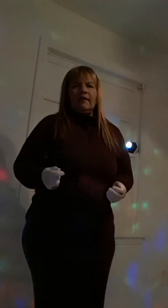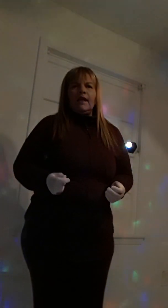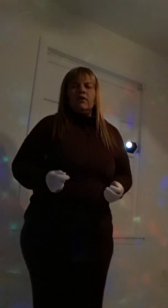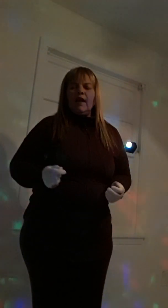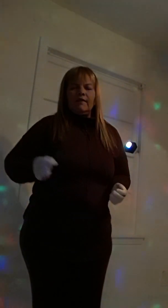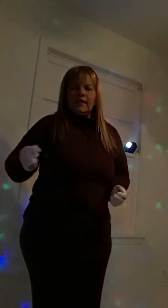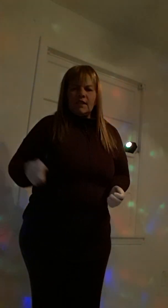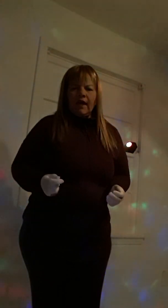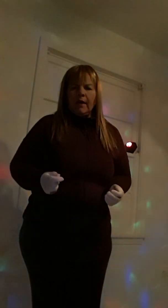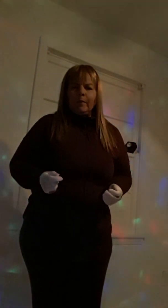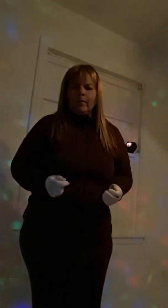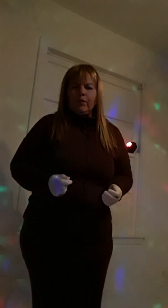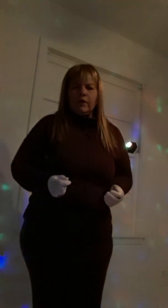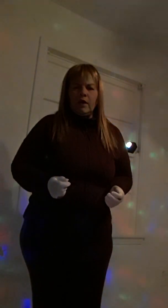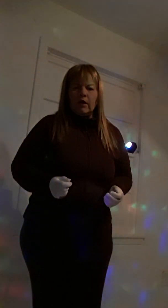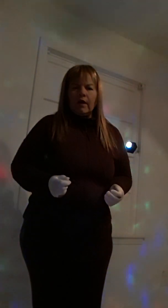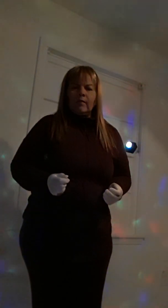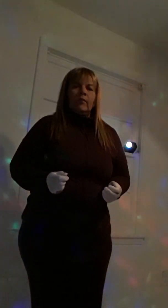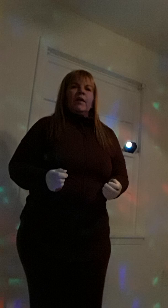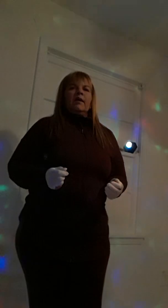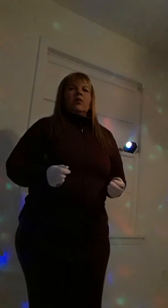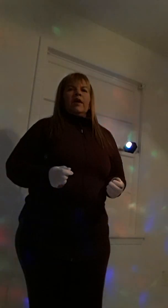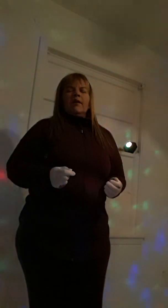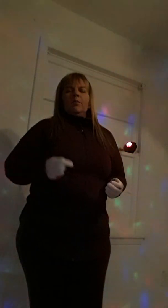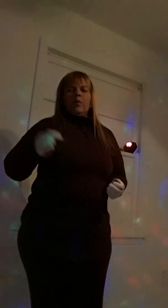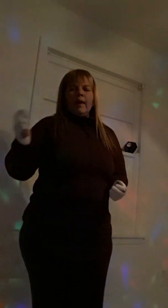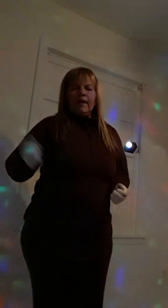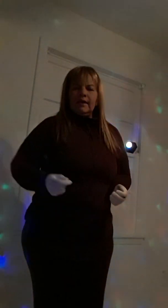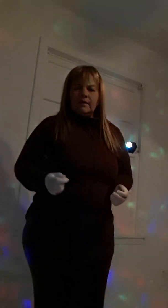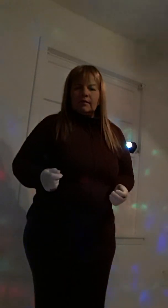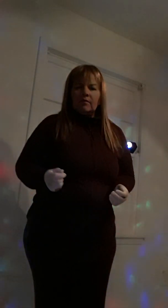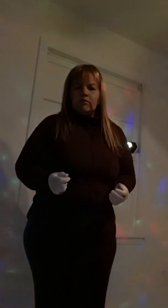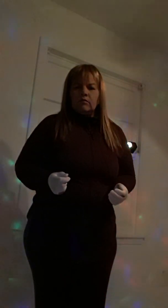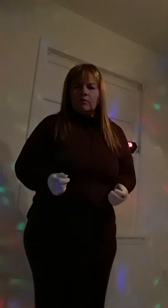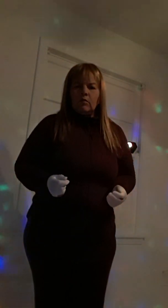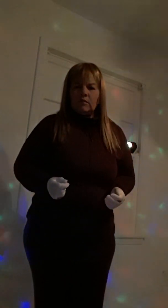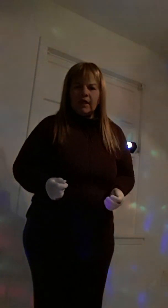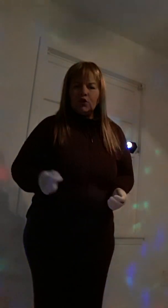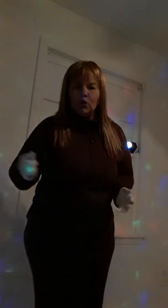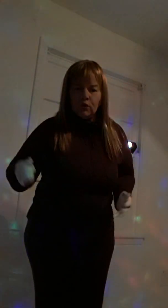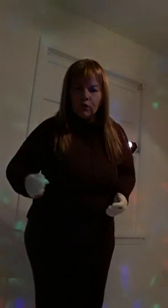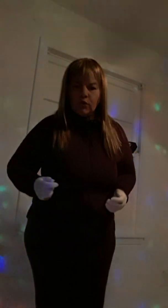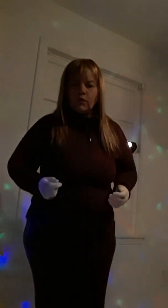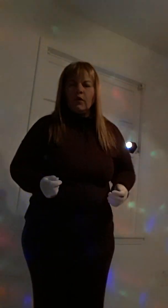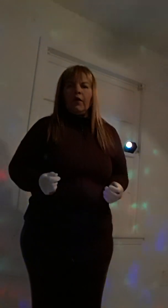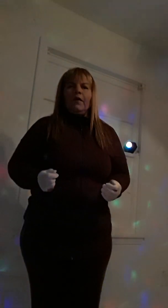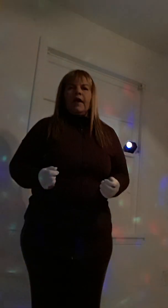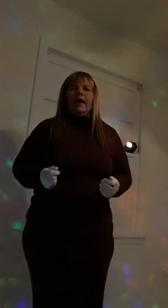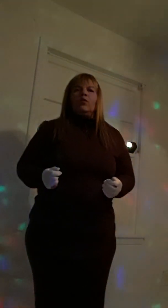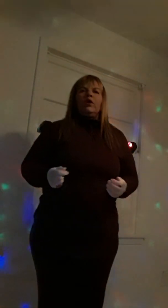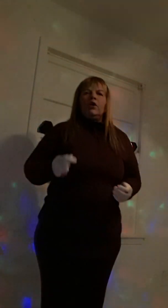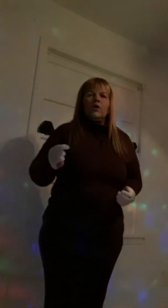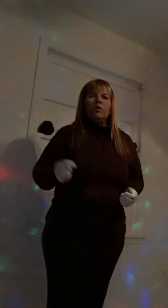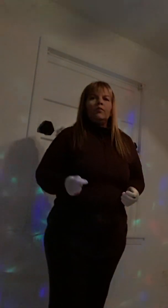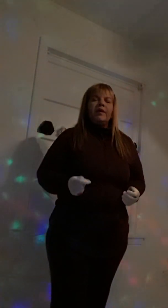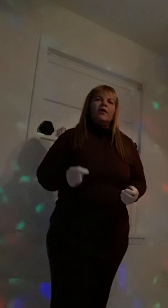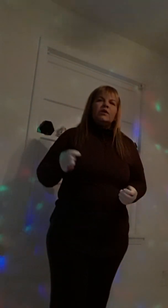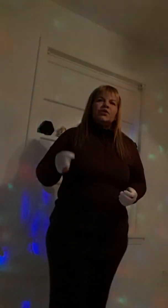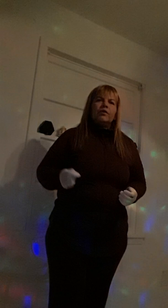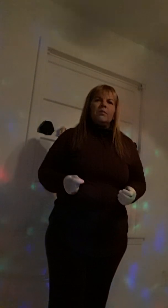they don't have the time to learn. We have provided the tools, and we know, and we saw the